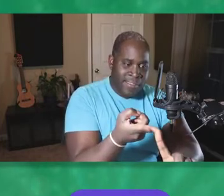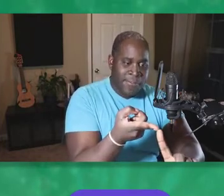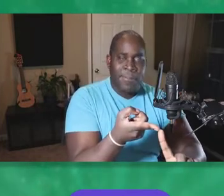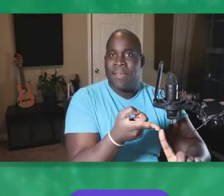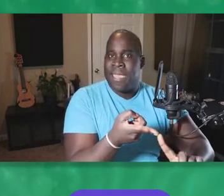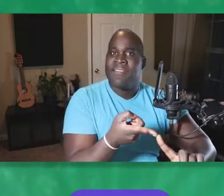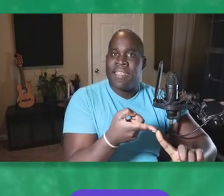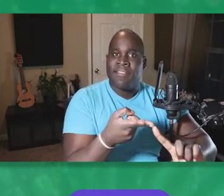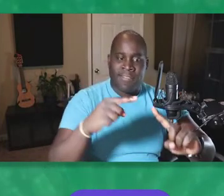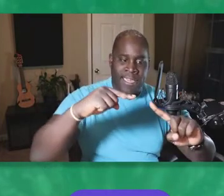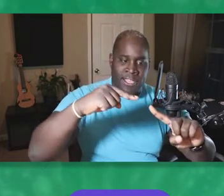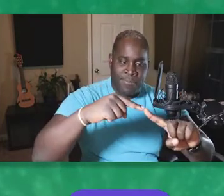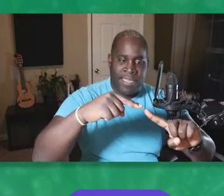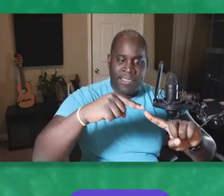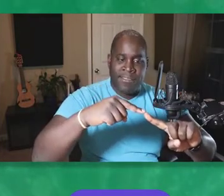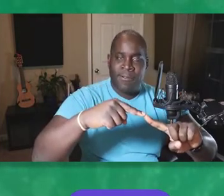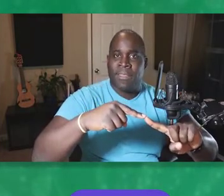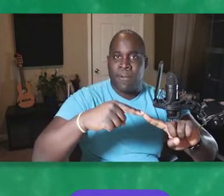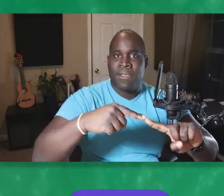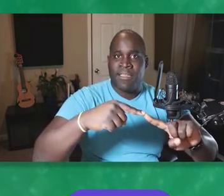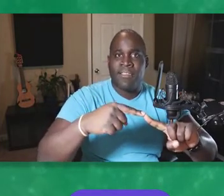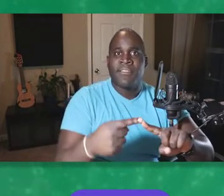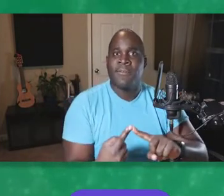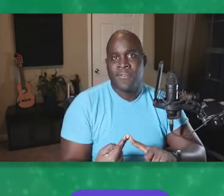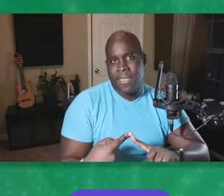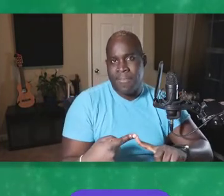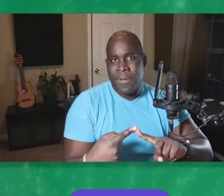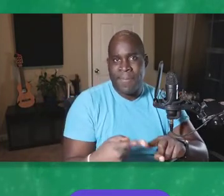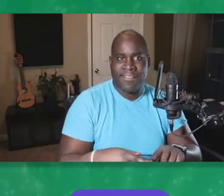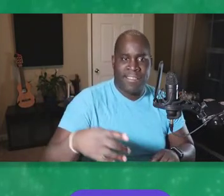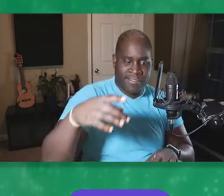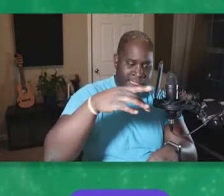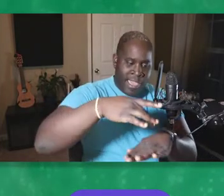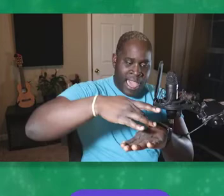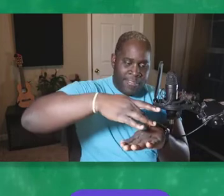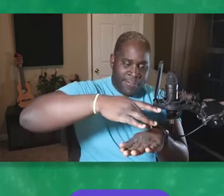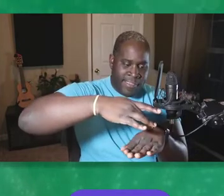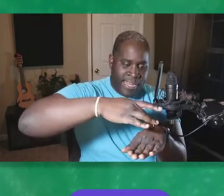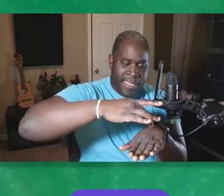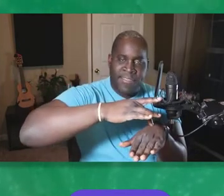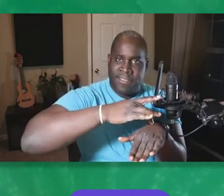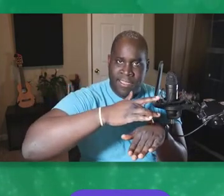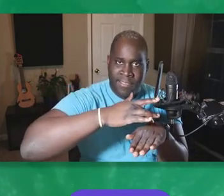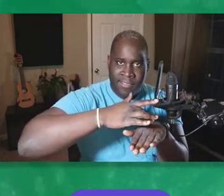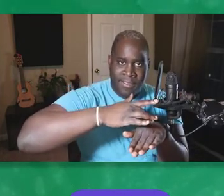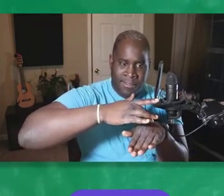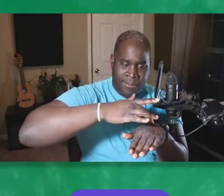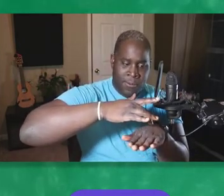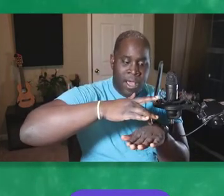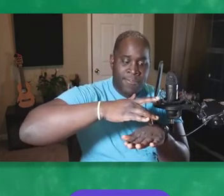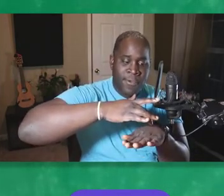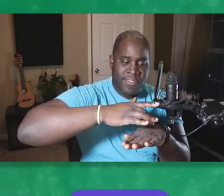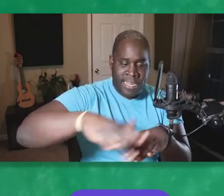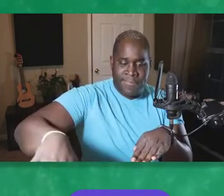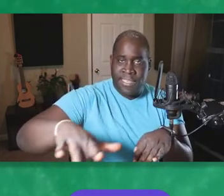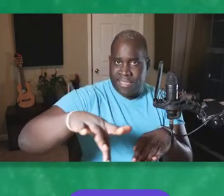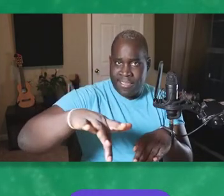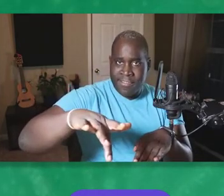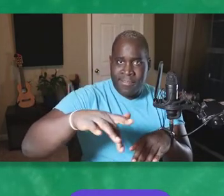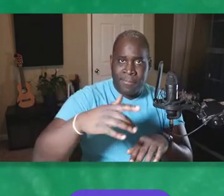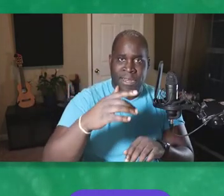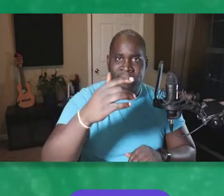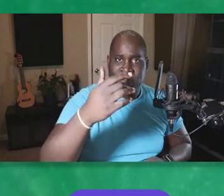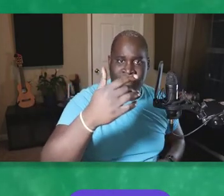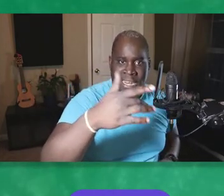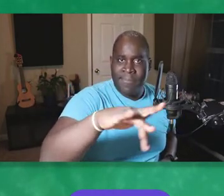seen this, but it makes sense that it could be like one of these. So that's why it makes sense. I've never seen empty done. Well, I've always seen empty like